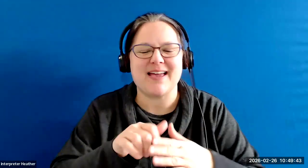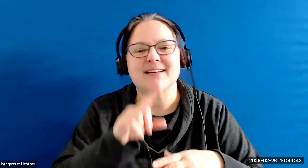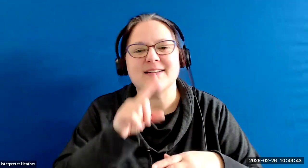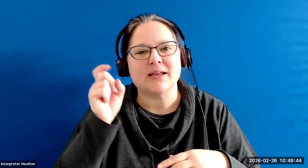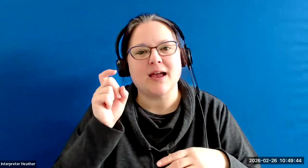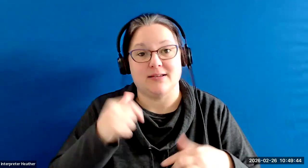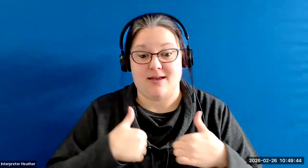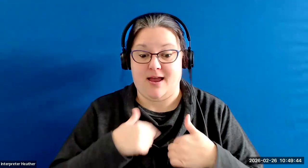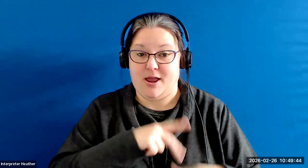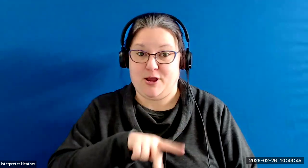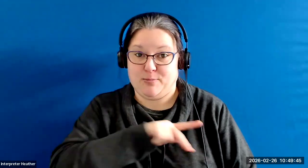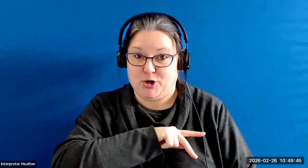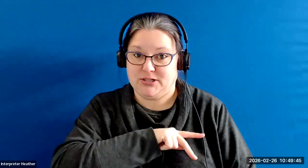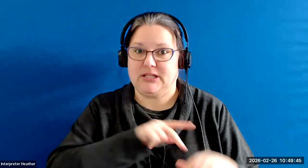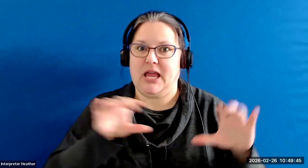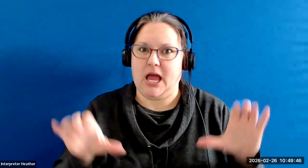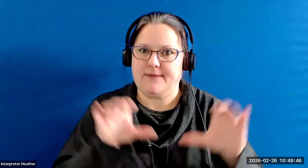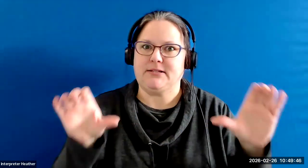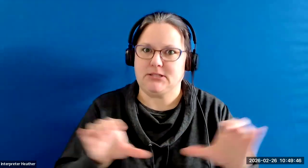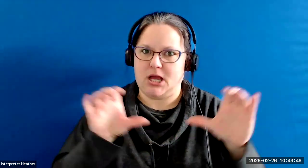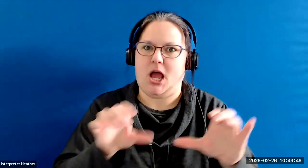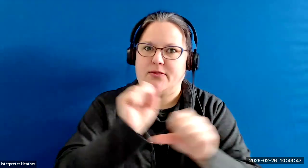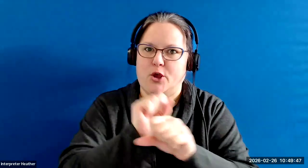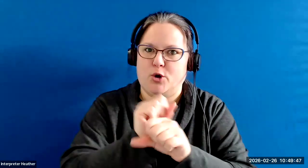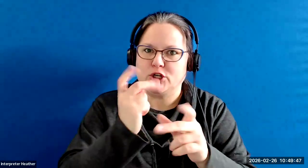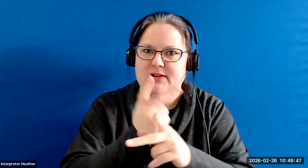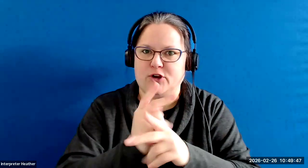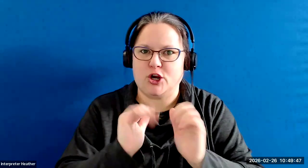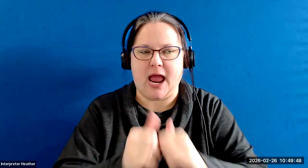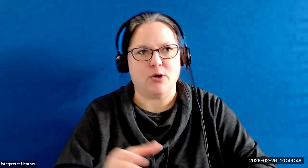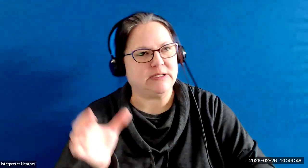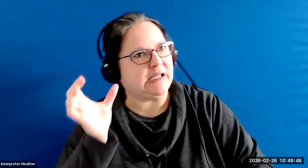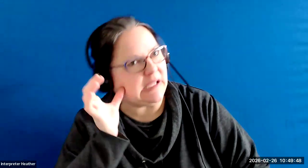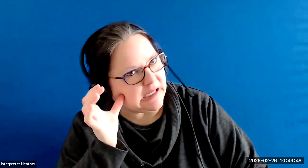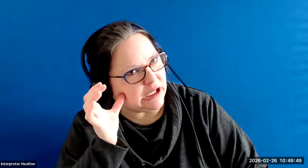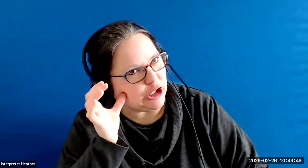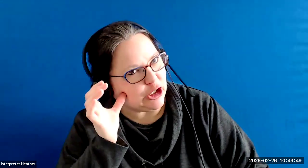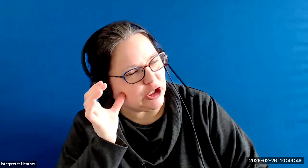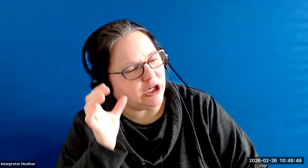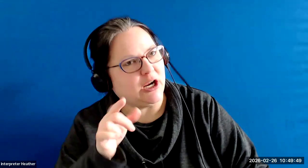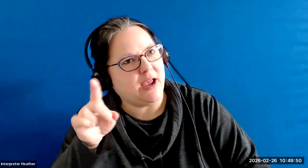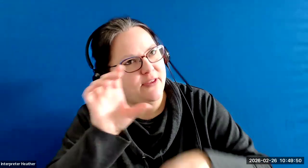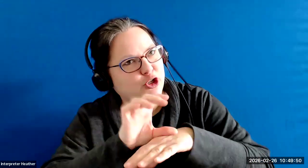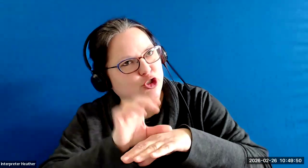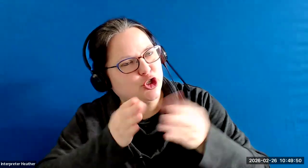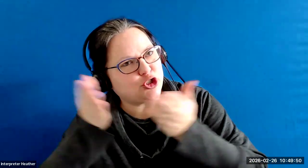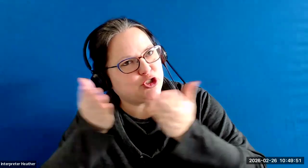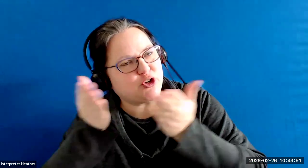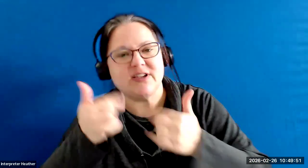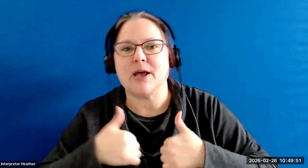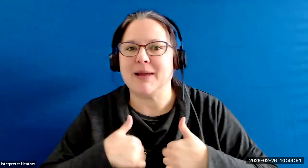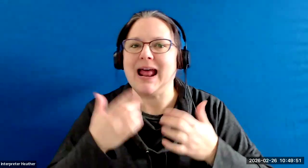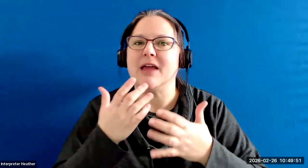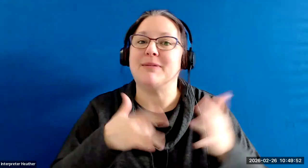I personally had done all this work to like figure out how to hear my ministers, and I'm excited to share